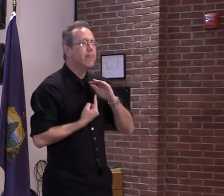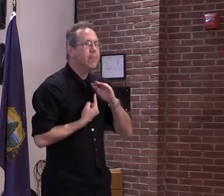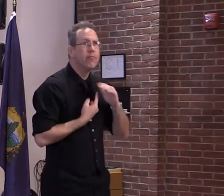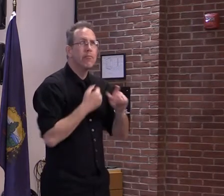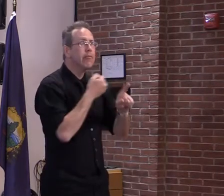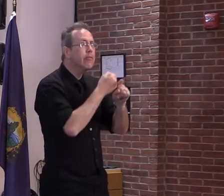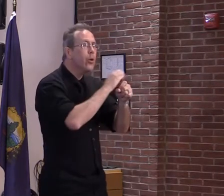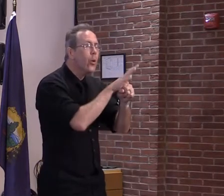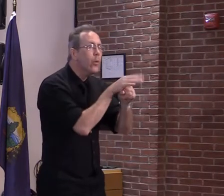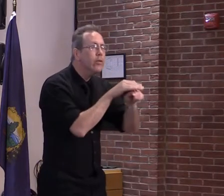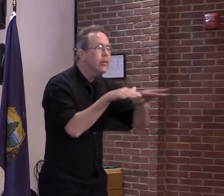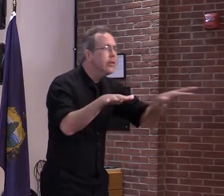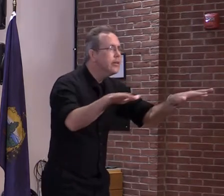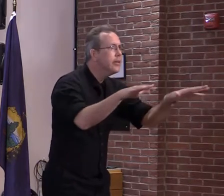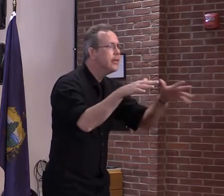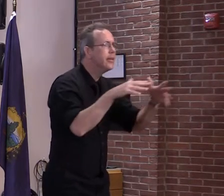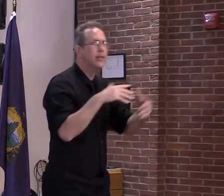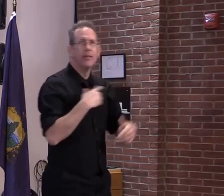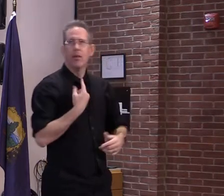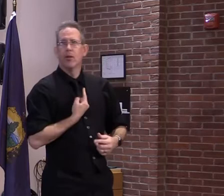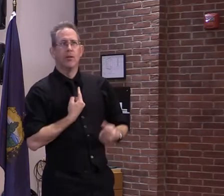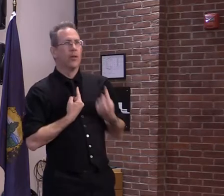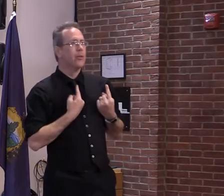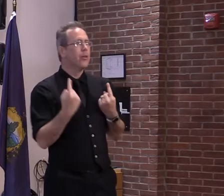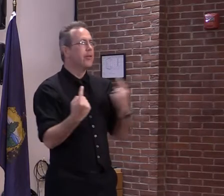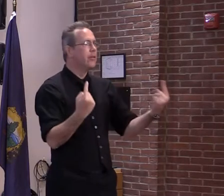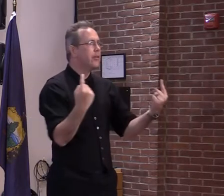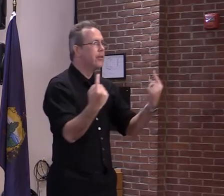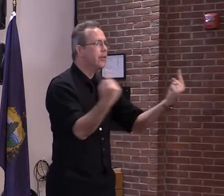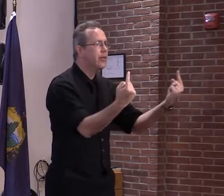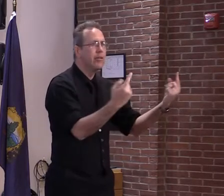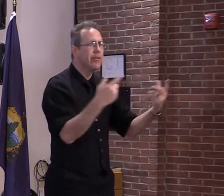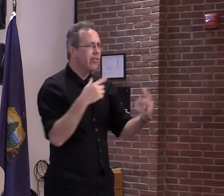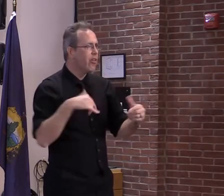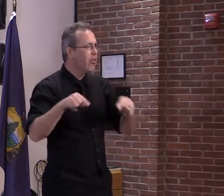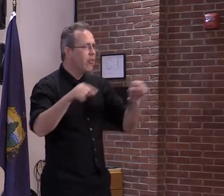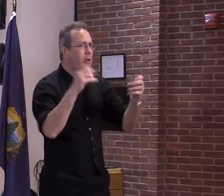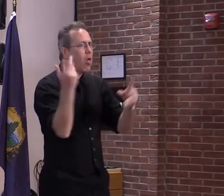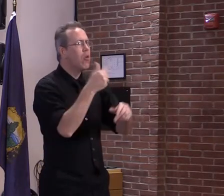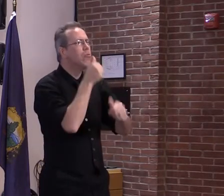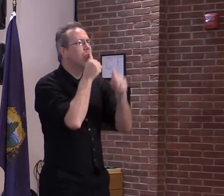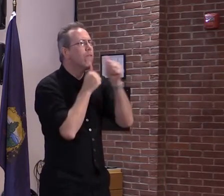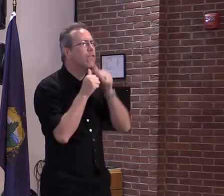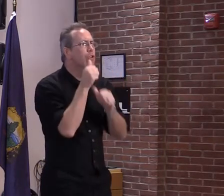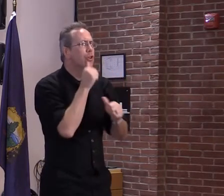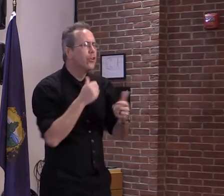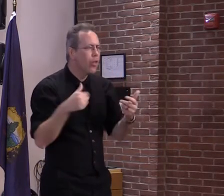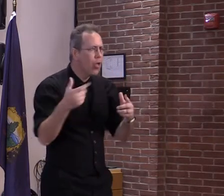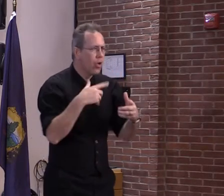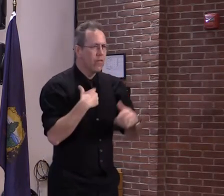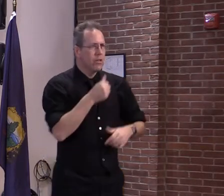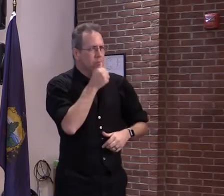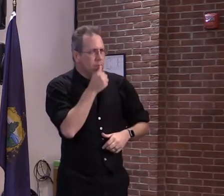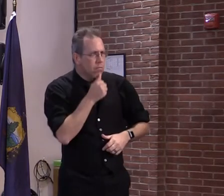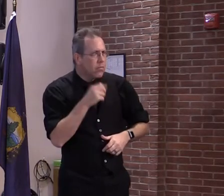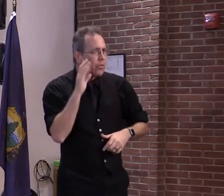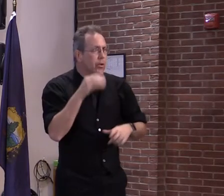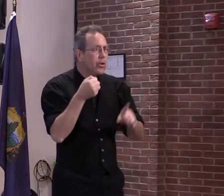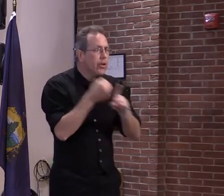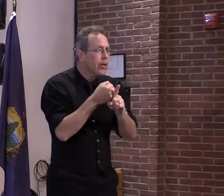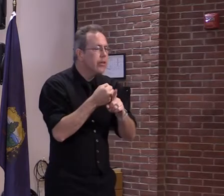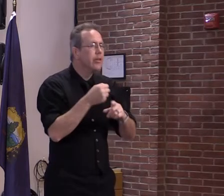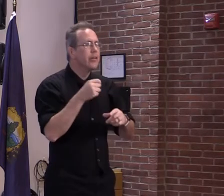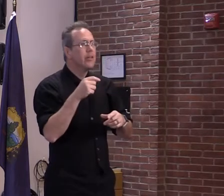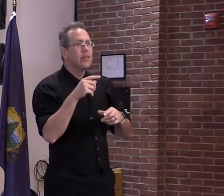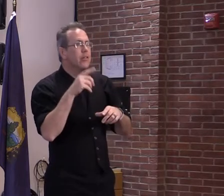Indeed, we all suffered from isolation, but if you already have a pre-existing substance misuse disorder, you